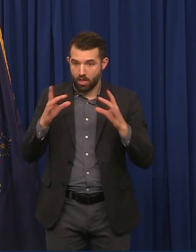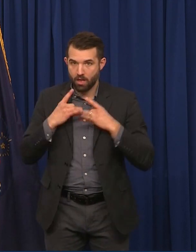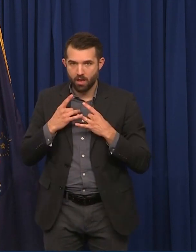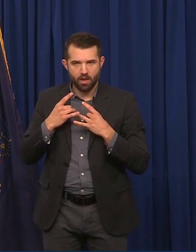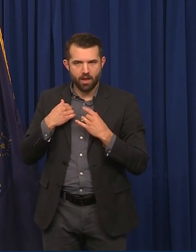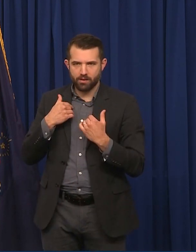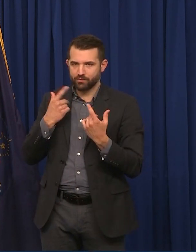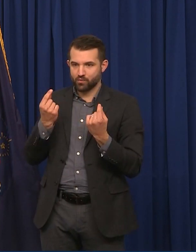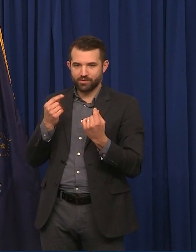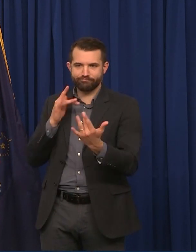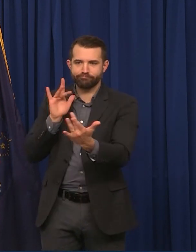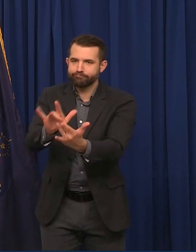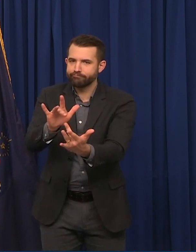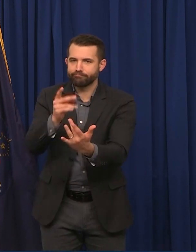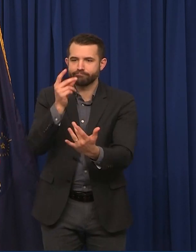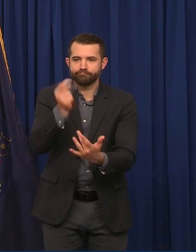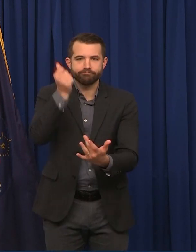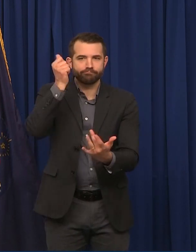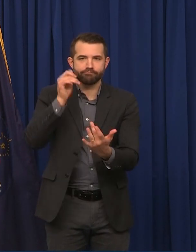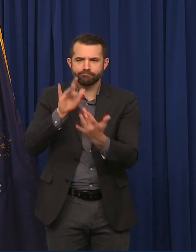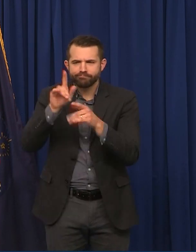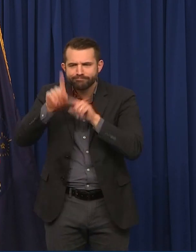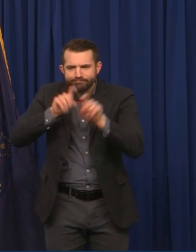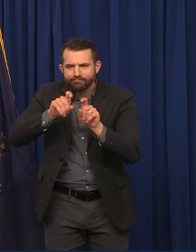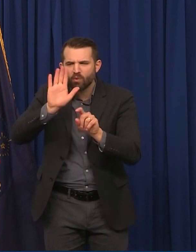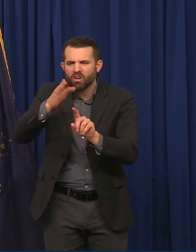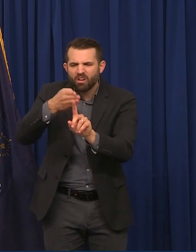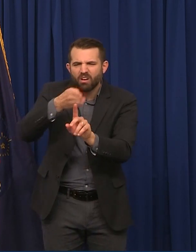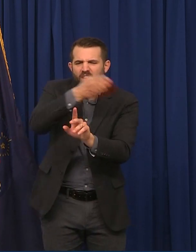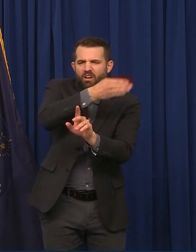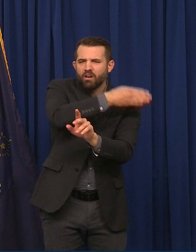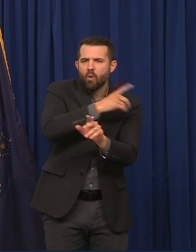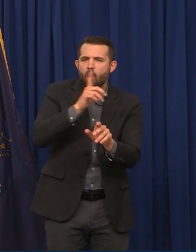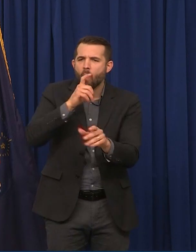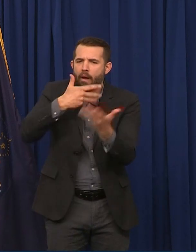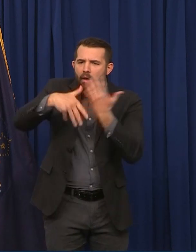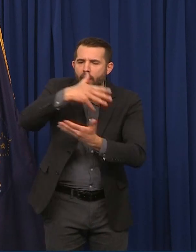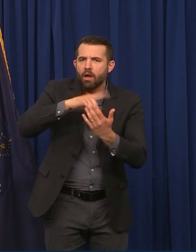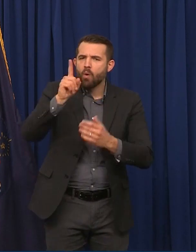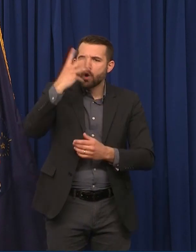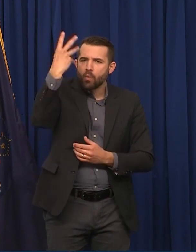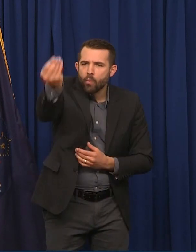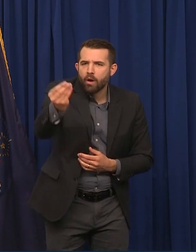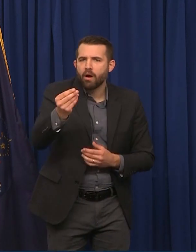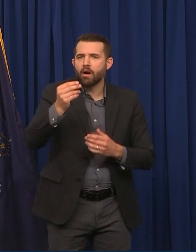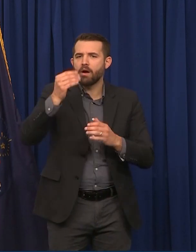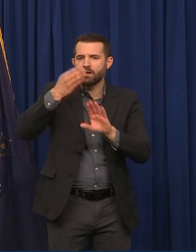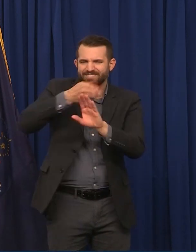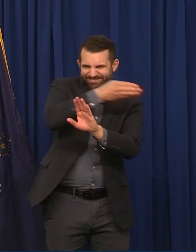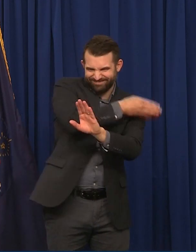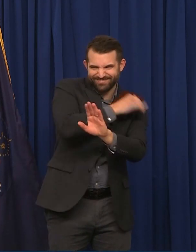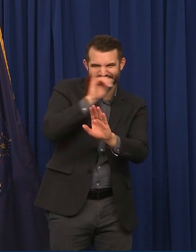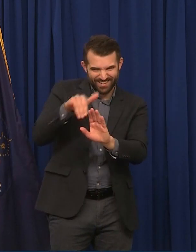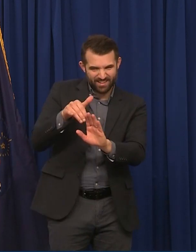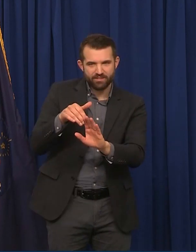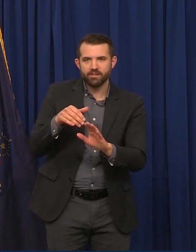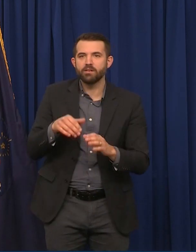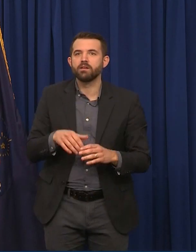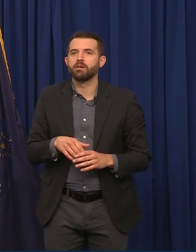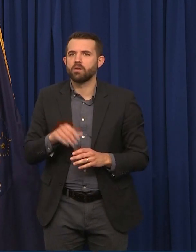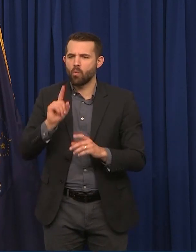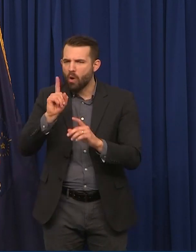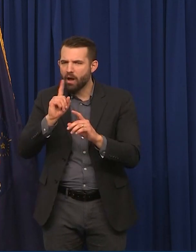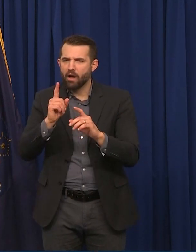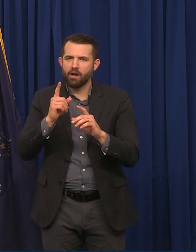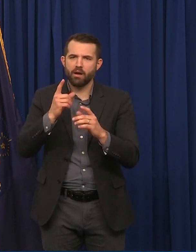contacts are taking appropriate public health measures to stay inside for 14 days. As the number of cases that we have in